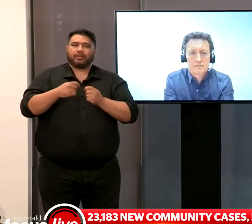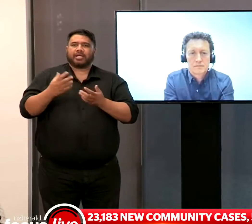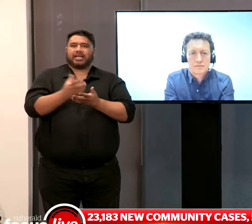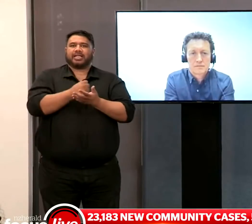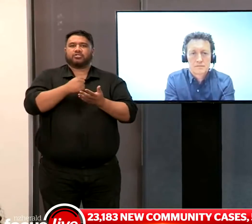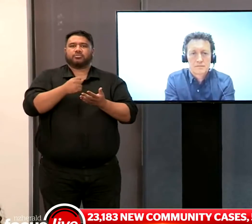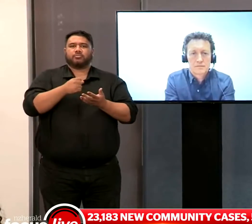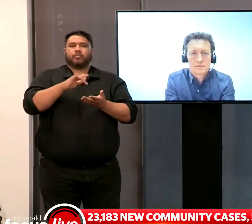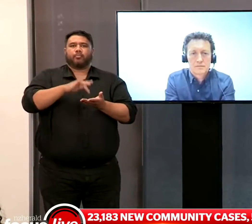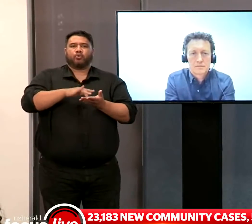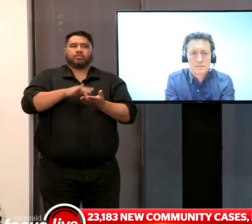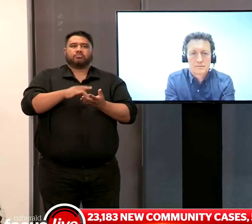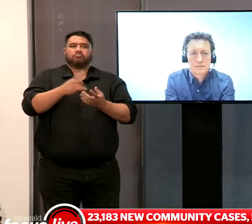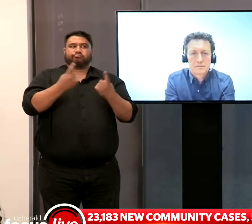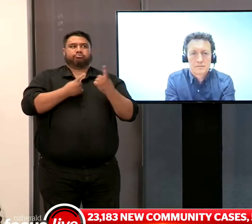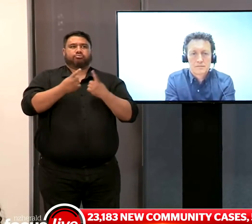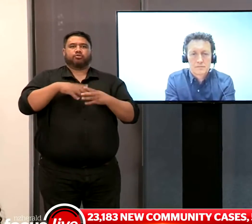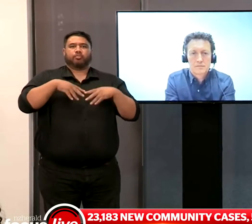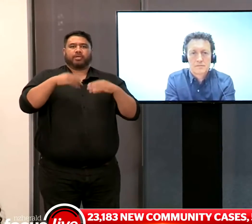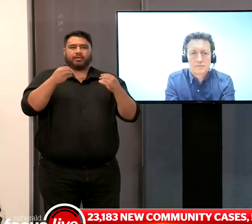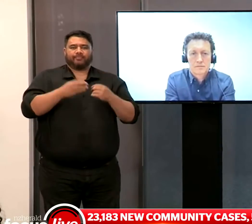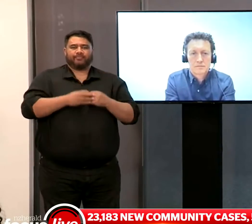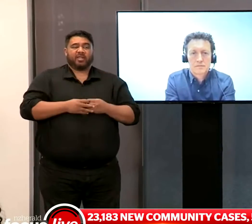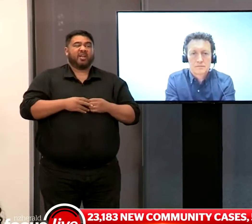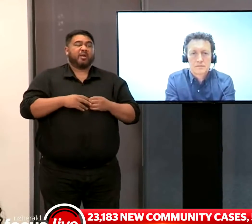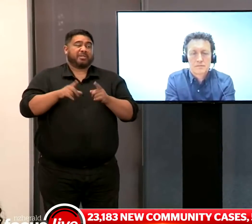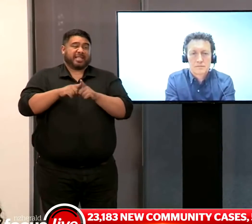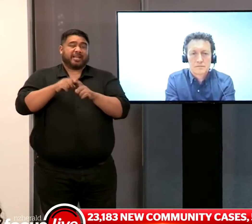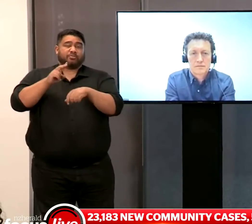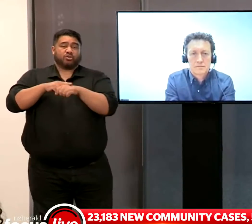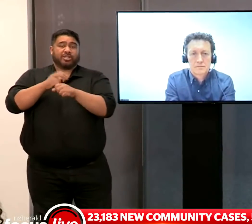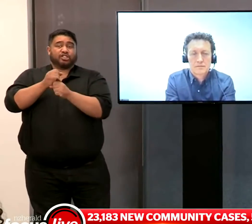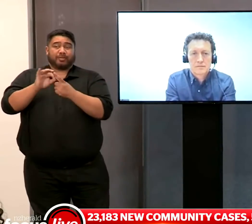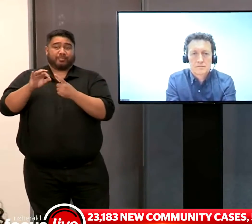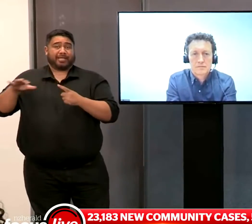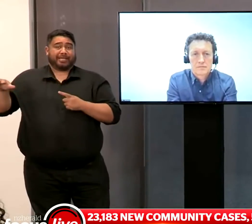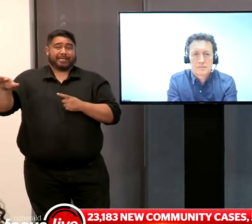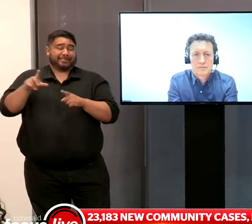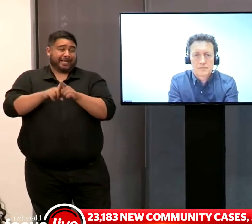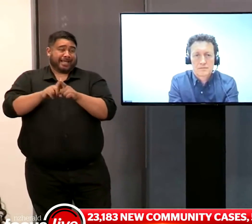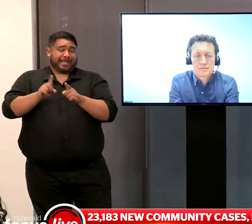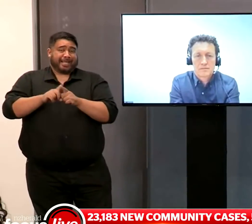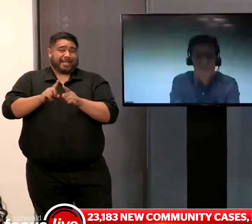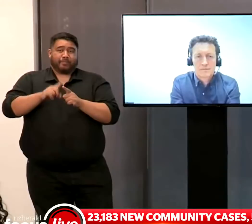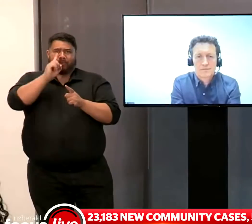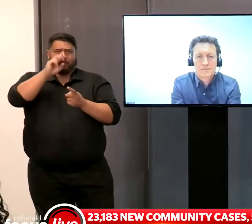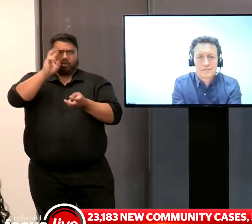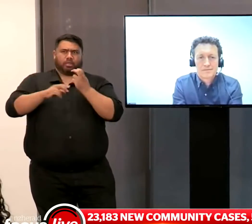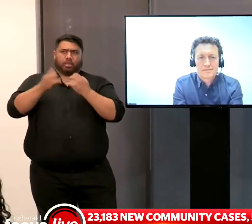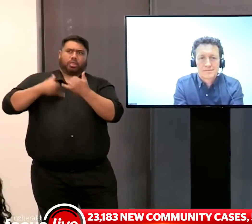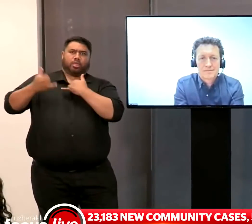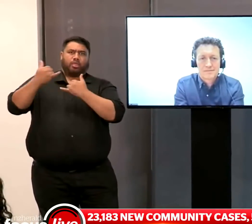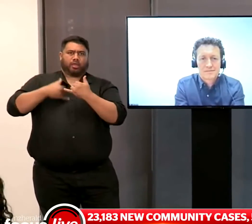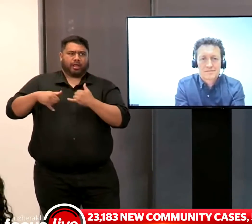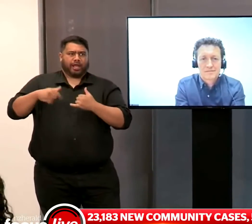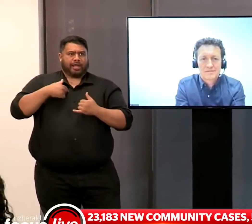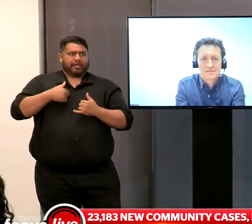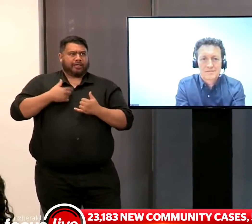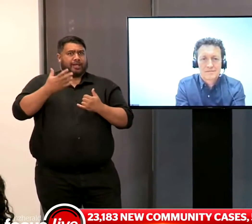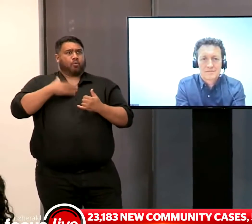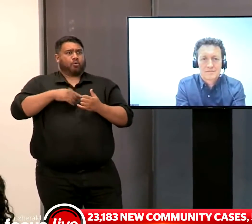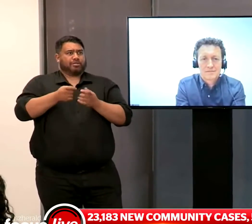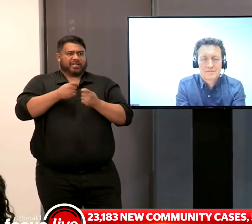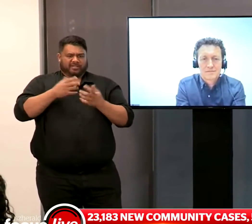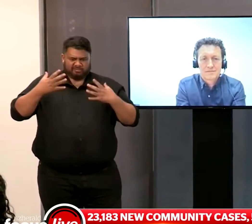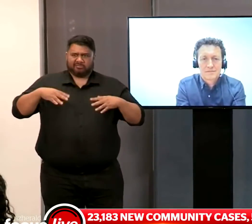tests. Now, general practice has found the same issue, and whilst we've been at pains right from the start to say general practices do not have rapid antigen